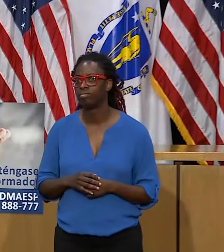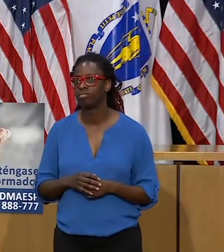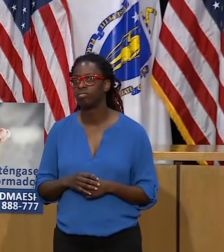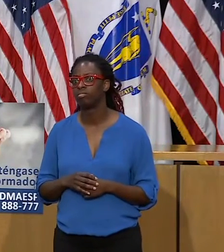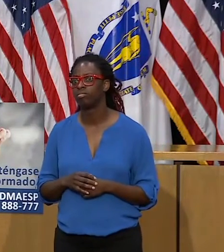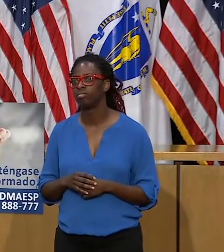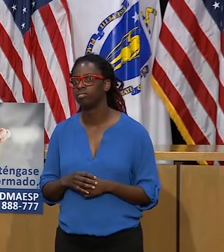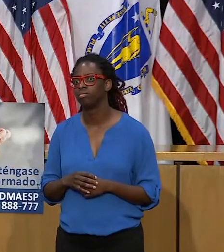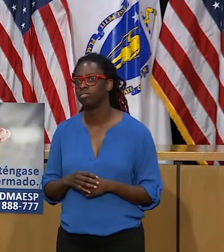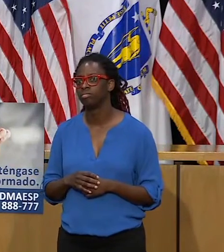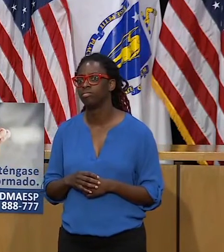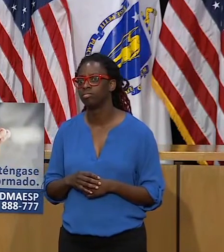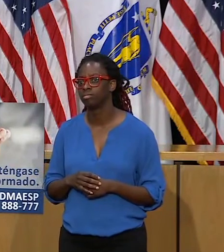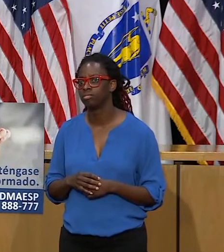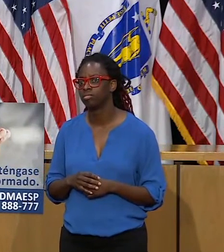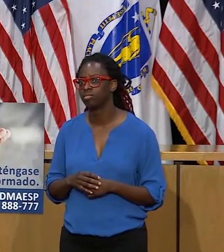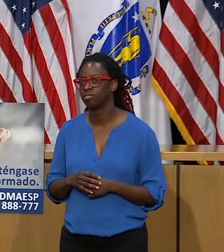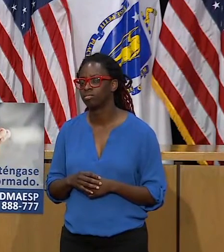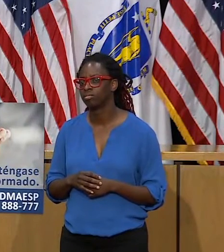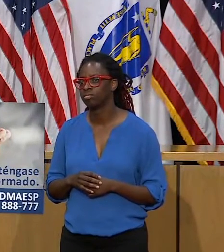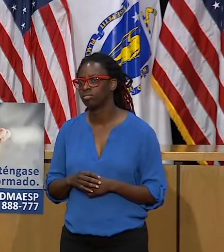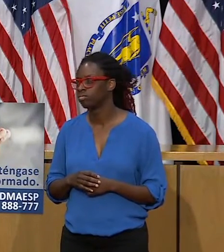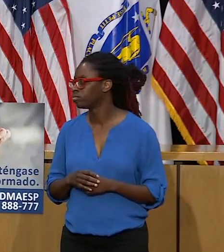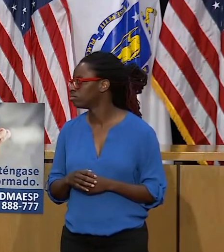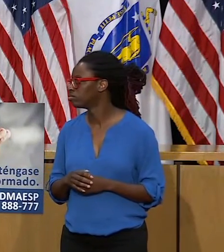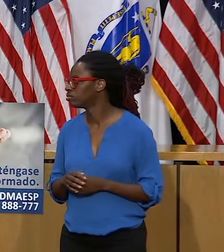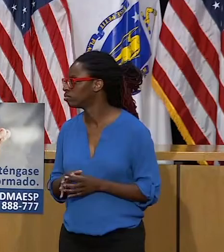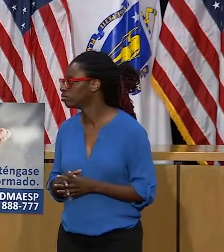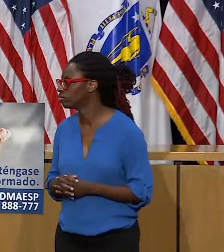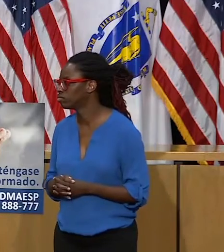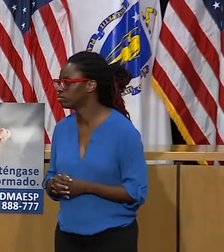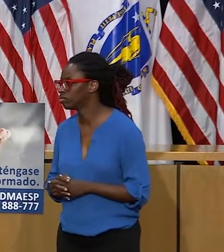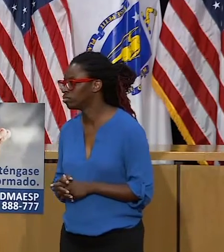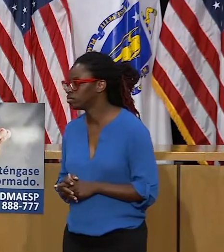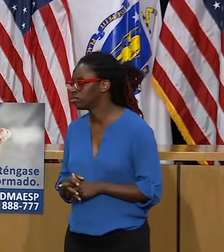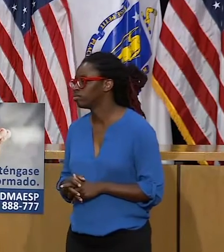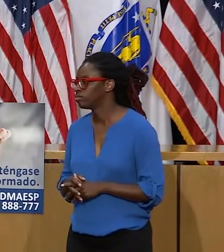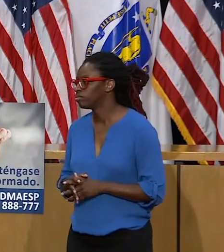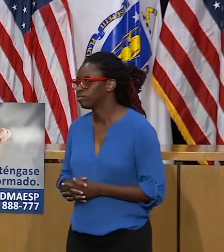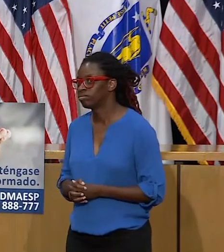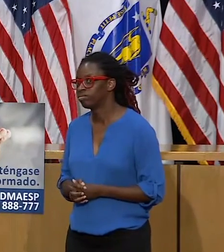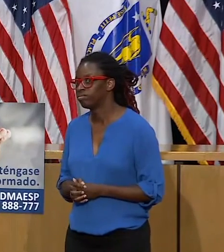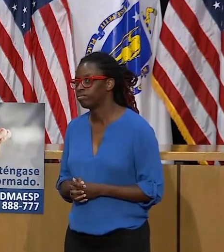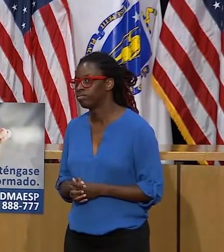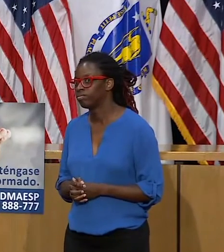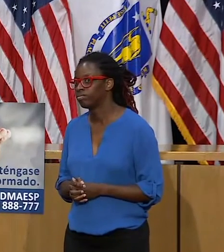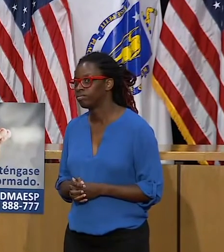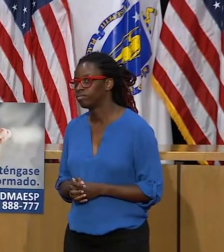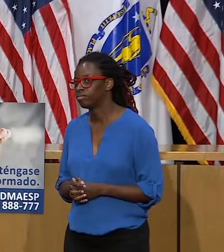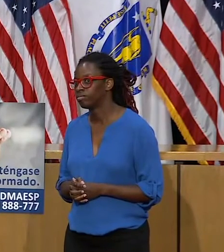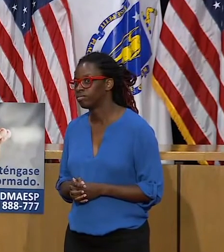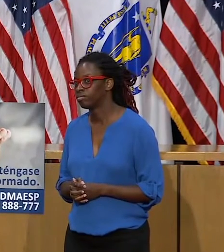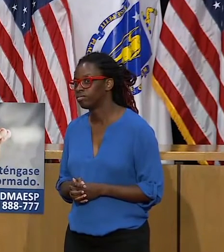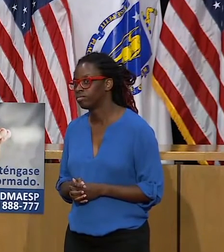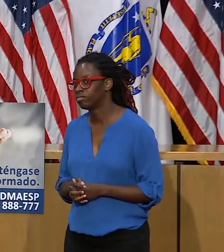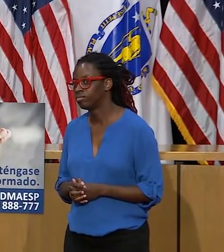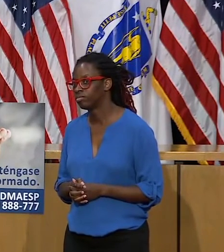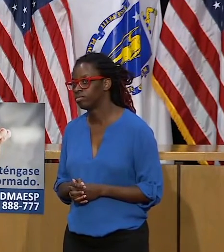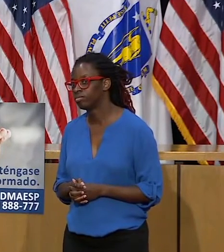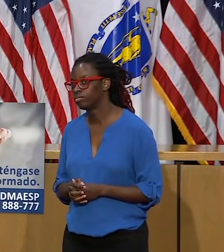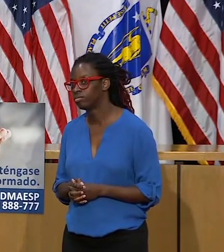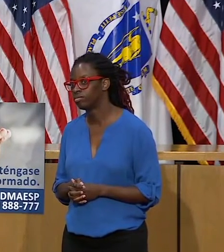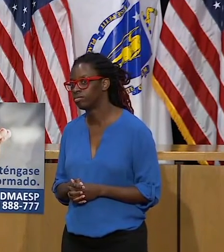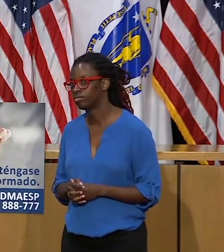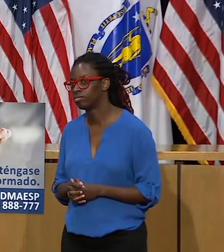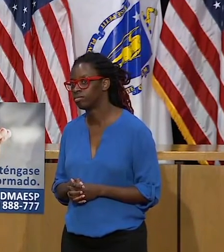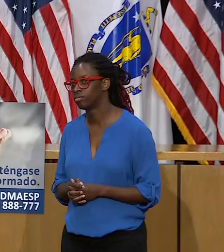thousands and thousands of attempts to steal money from the unemployment trust fund.